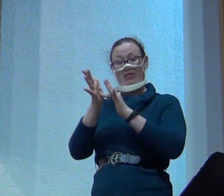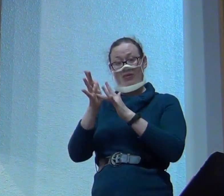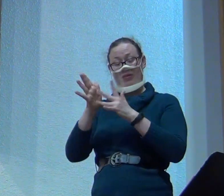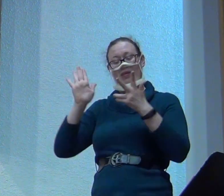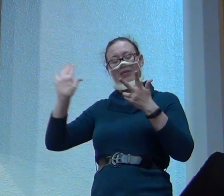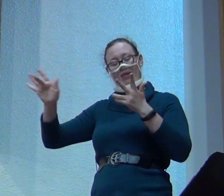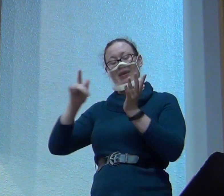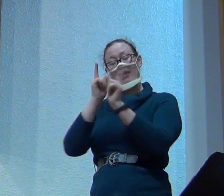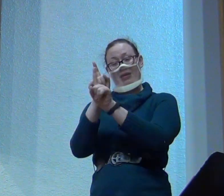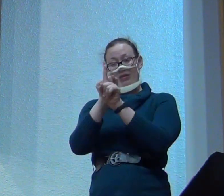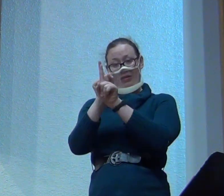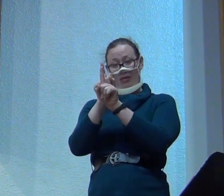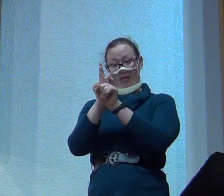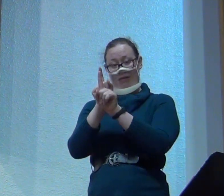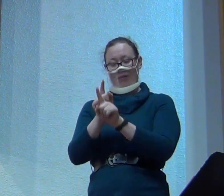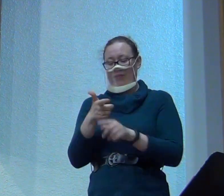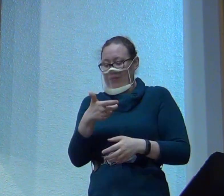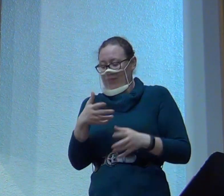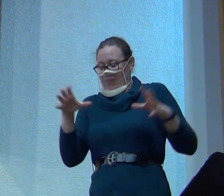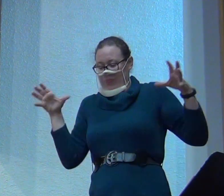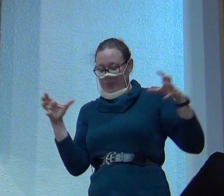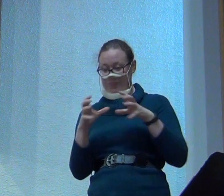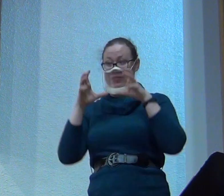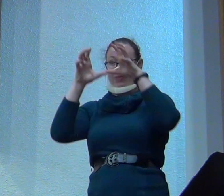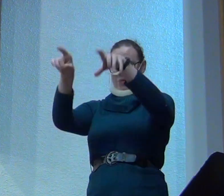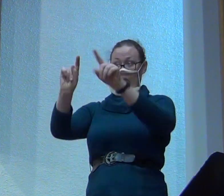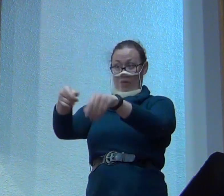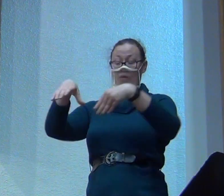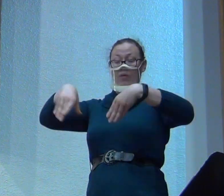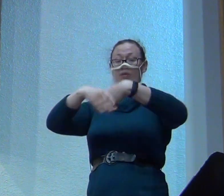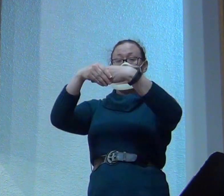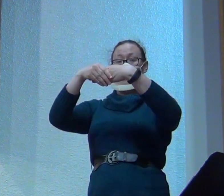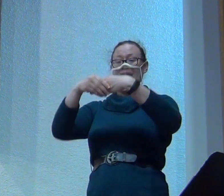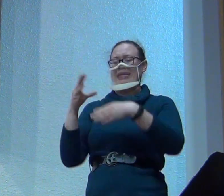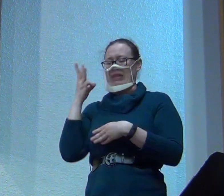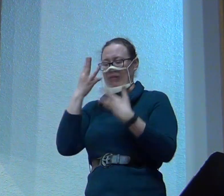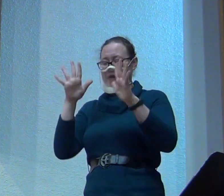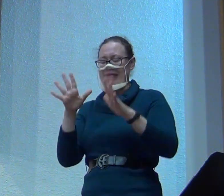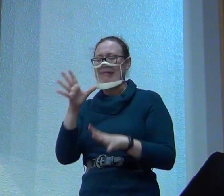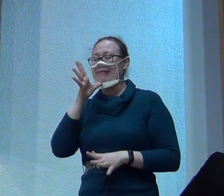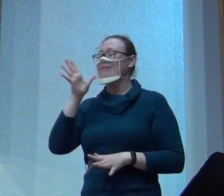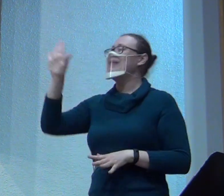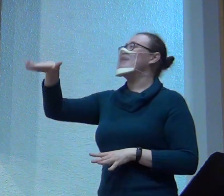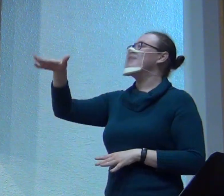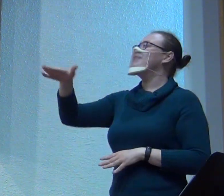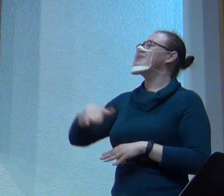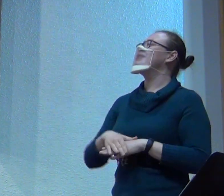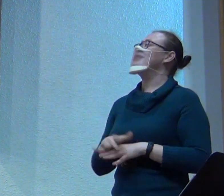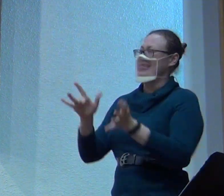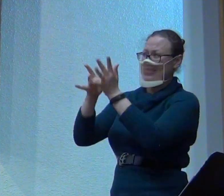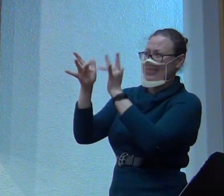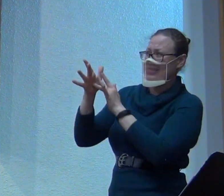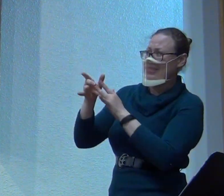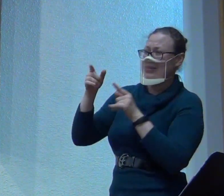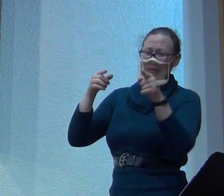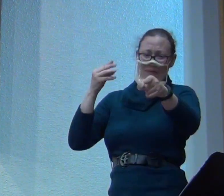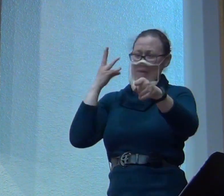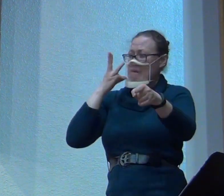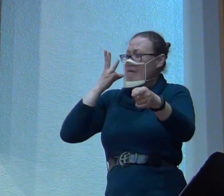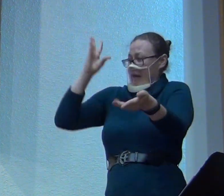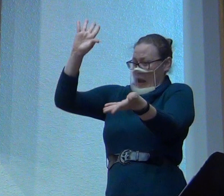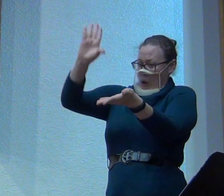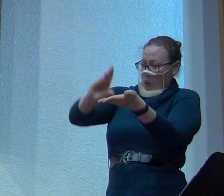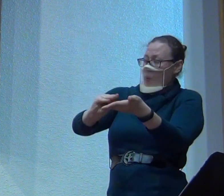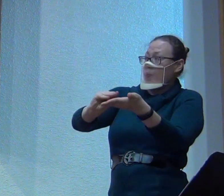wedding. When the wine was gone, Jesus' mother said to him, 'They have no more